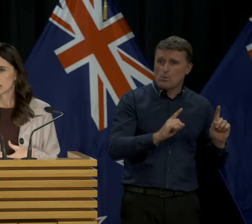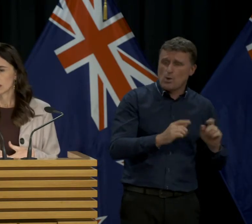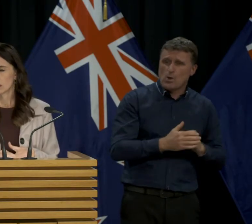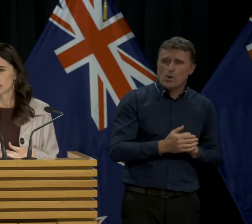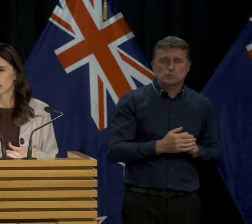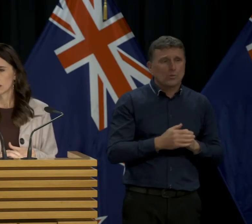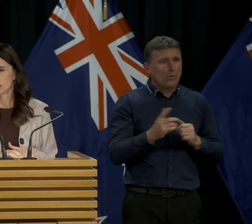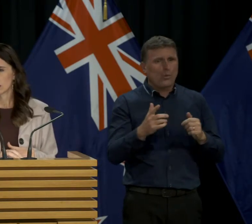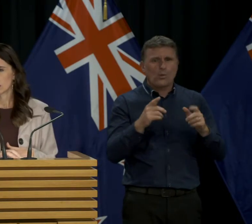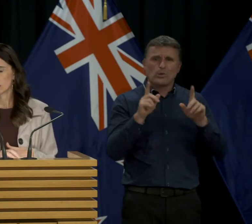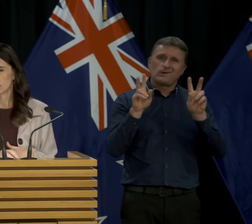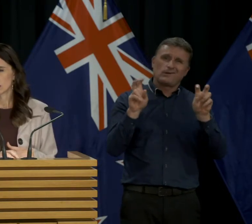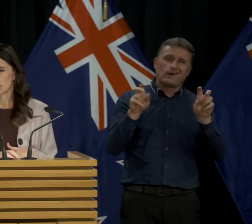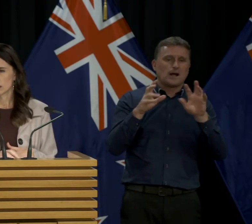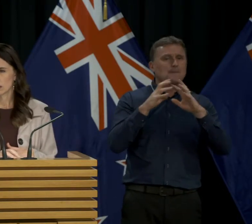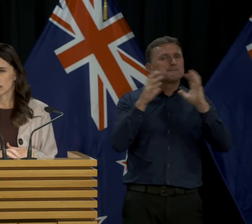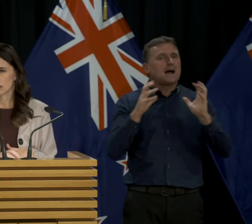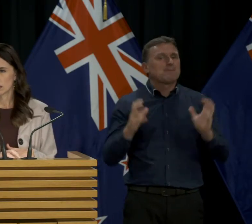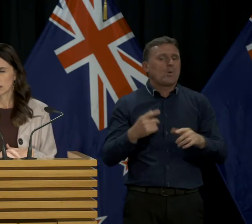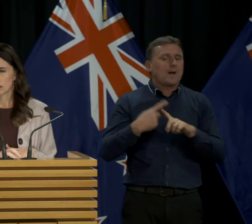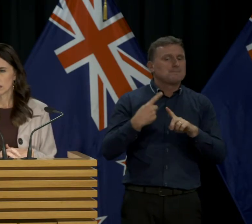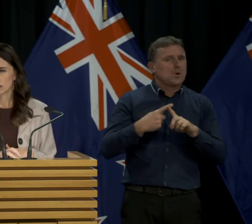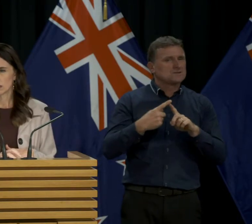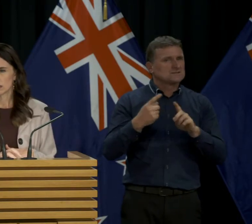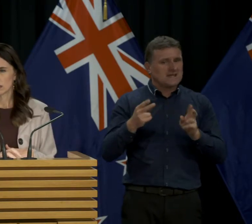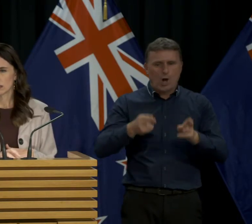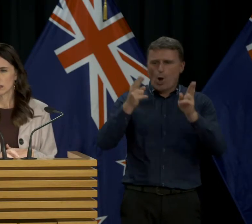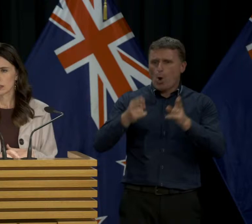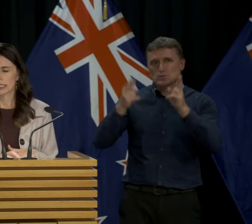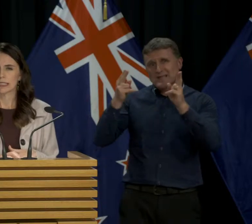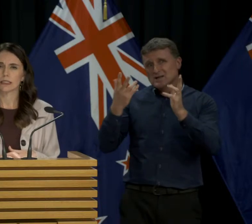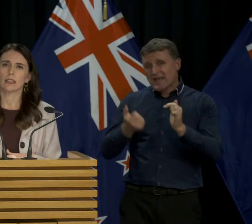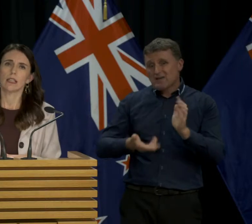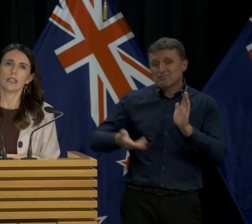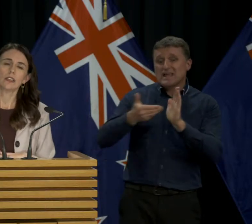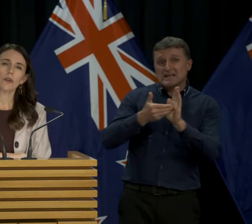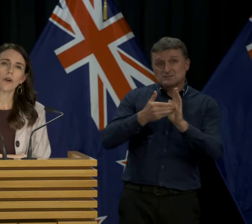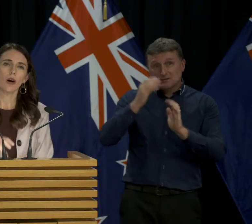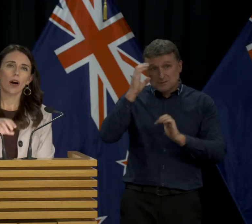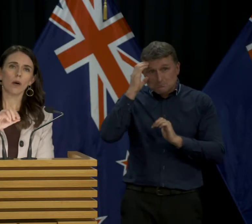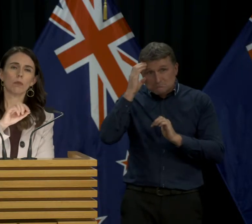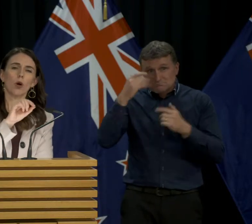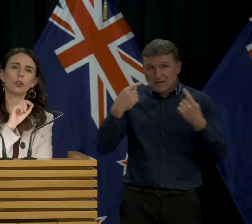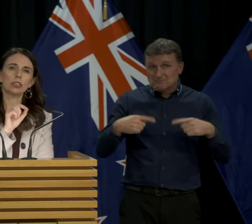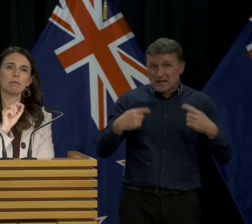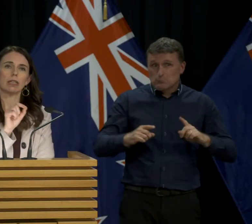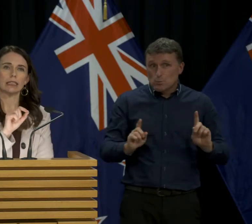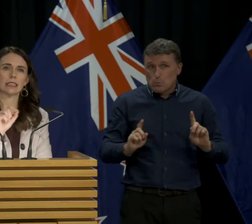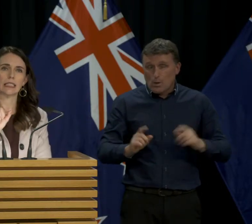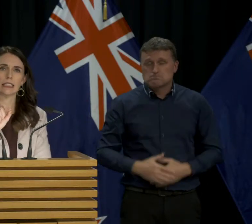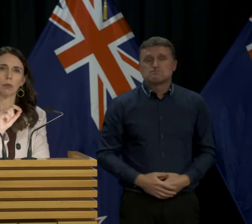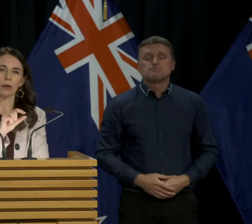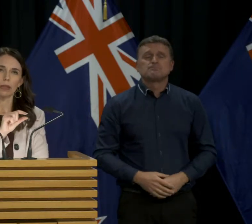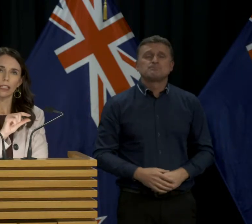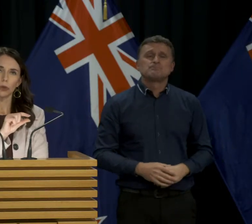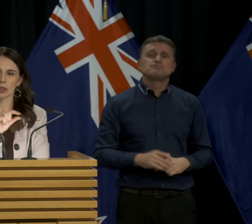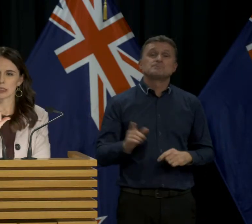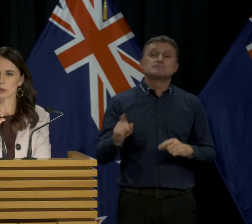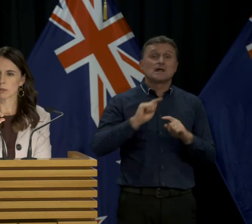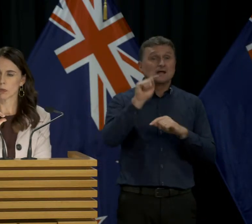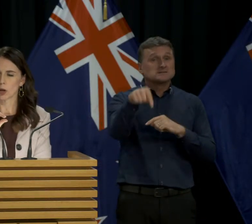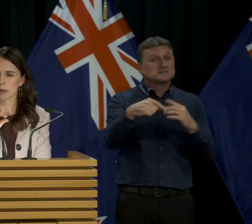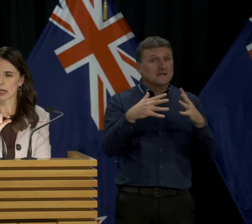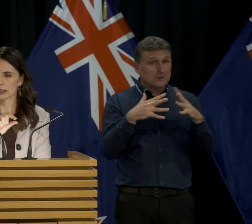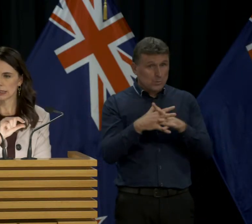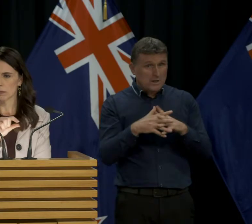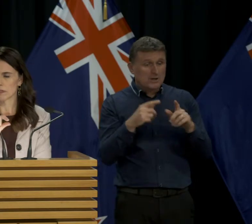sort of bubble emergency. How much extra space will be for overseas returnees? Yes. So I'll look to ministers next week when they talk a